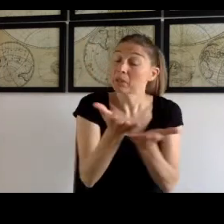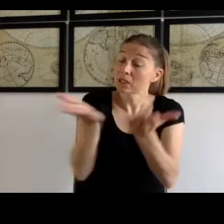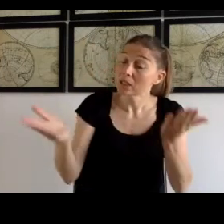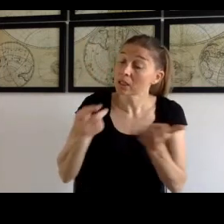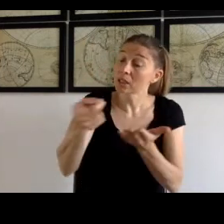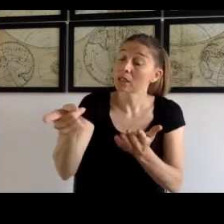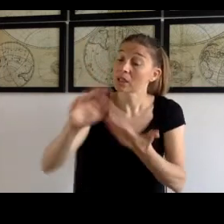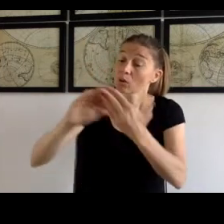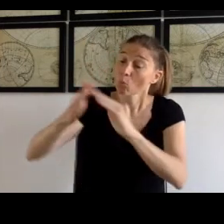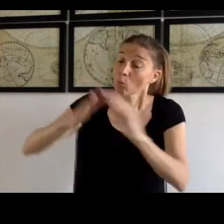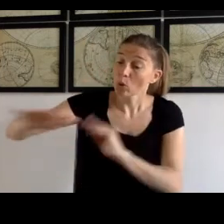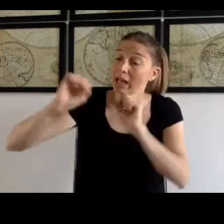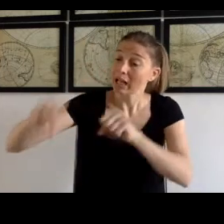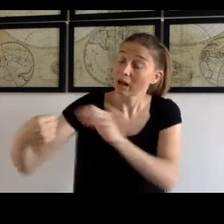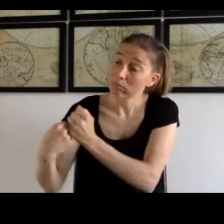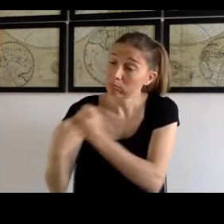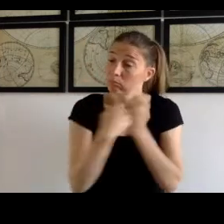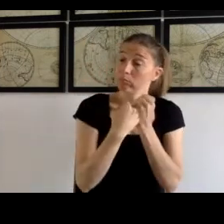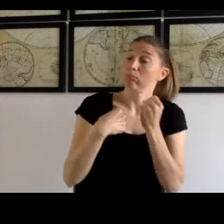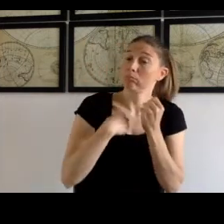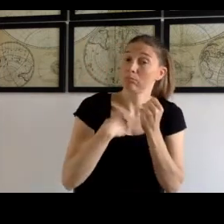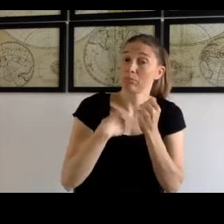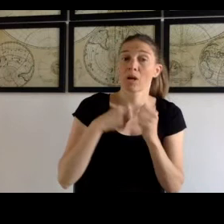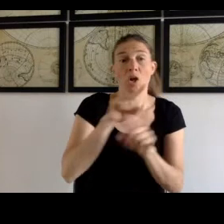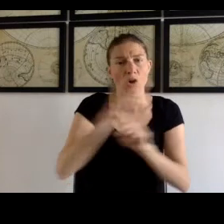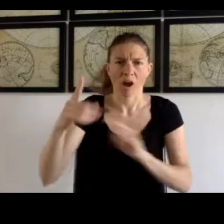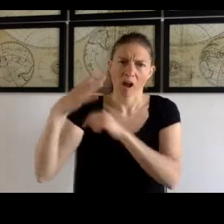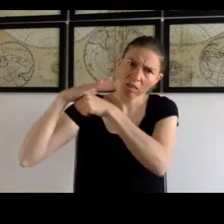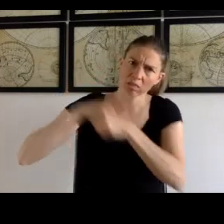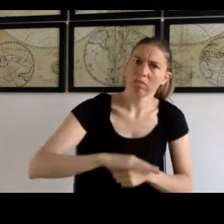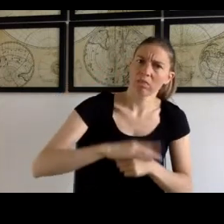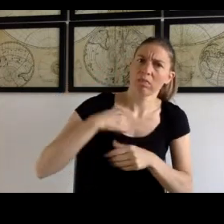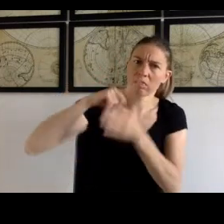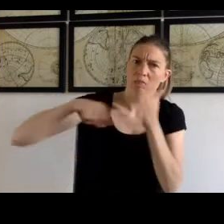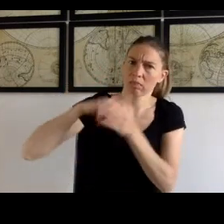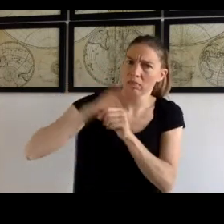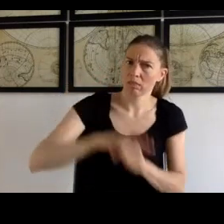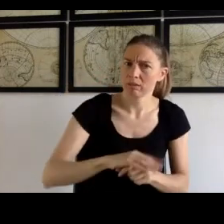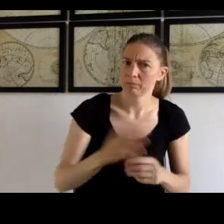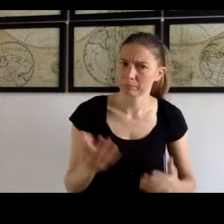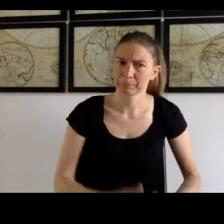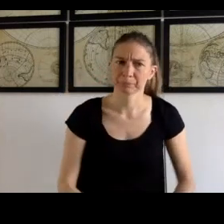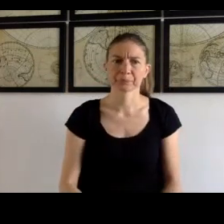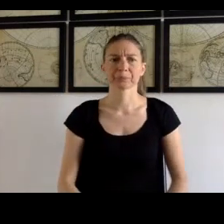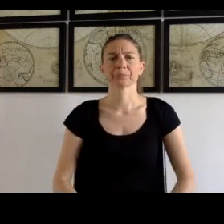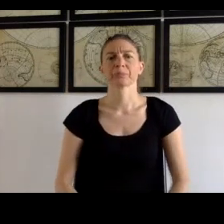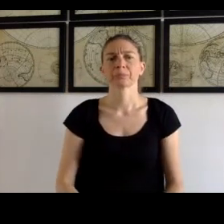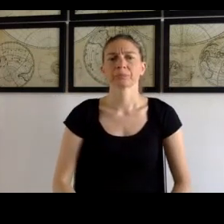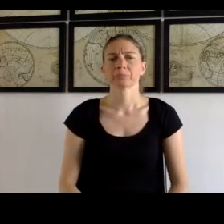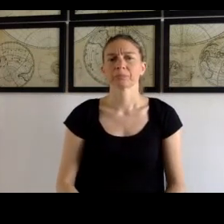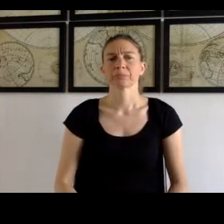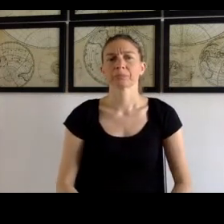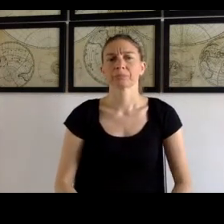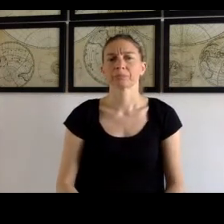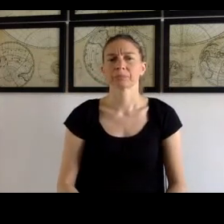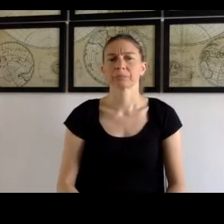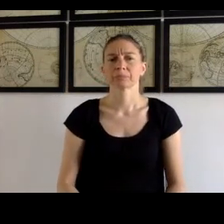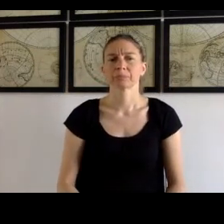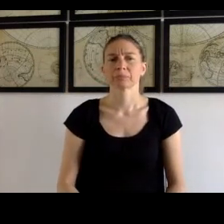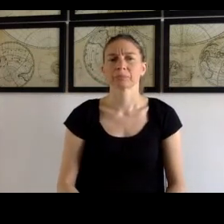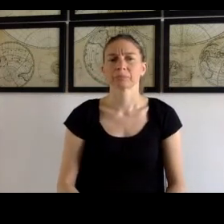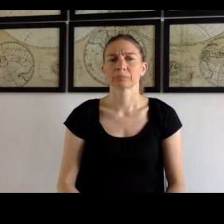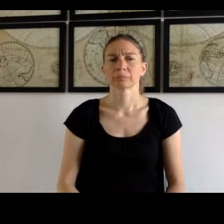barrier, discrimination, and obstacle. Next. It's evident that this is based on